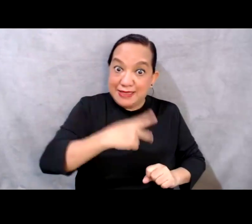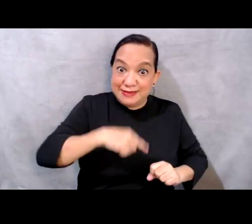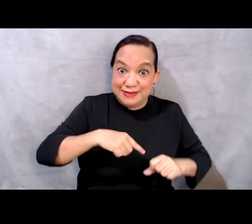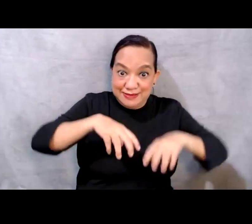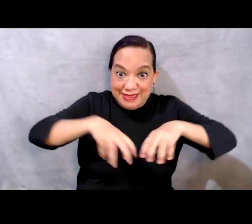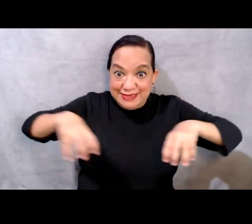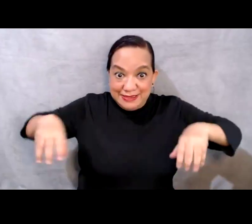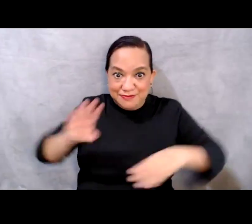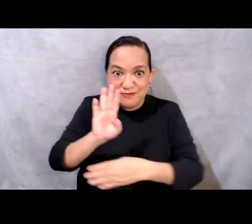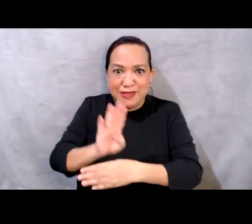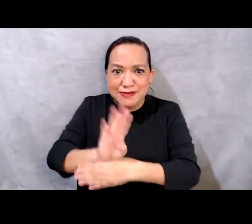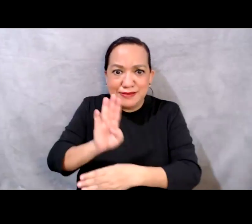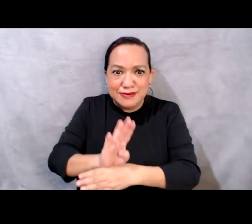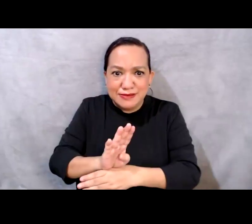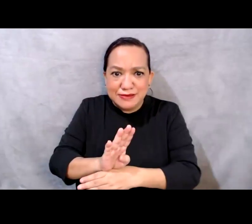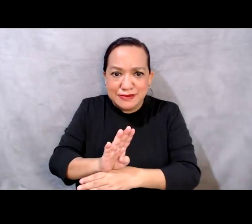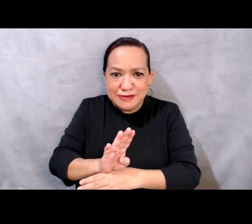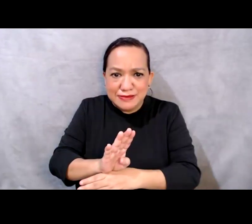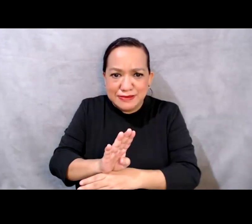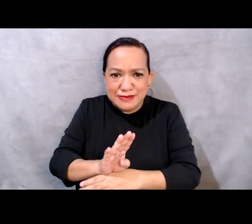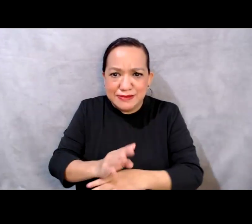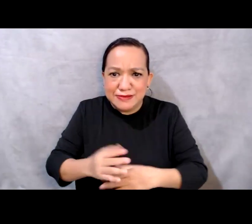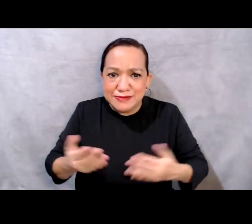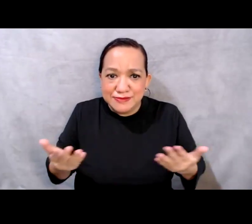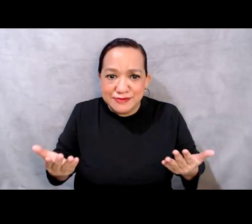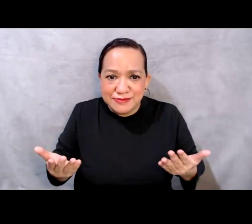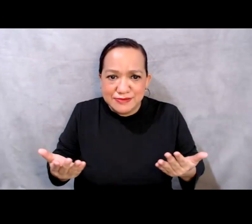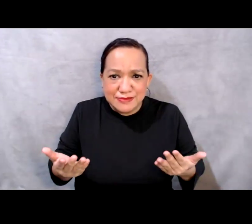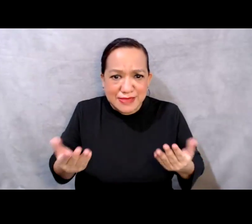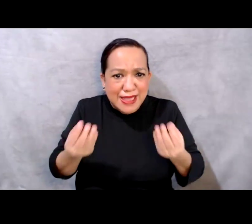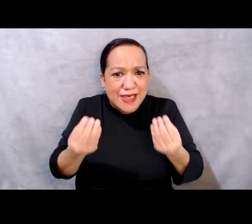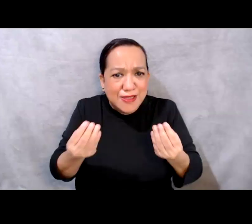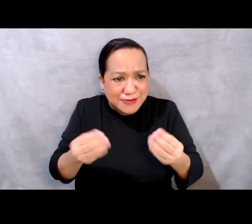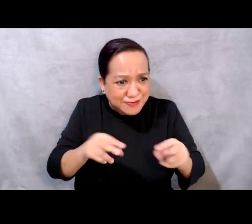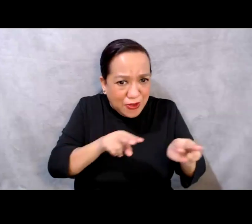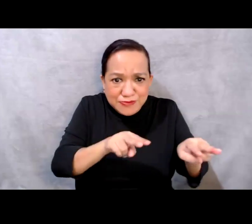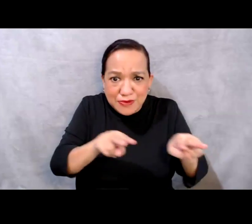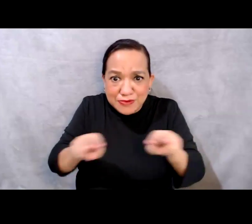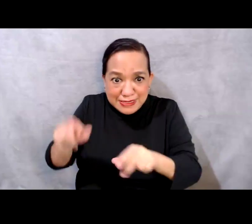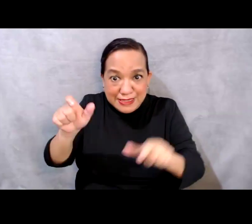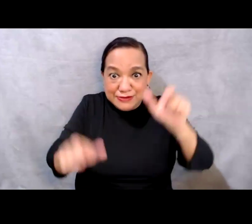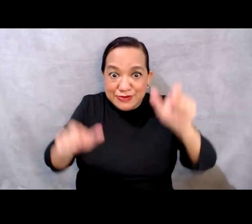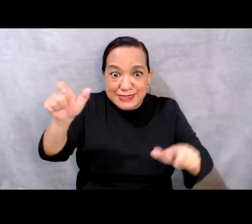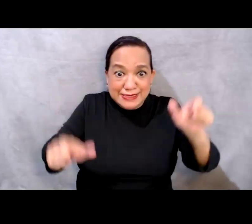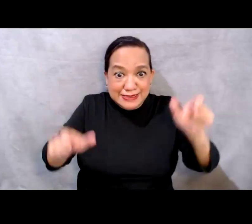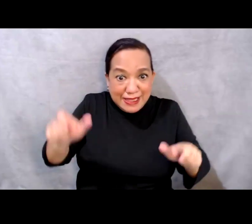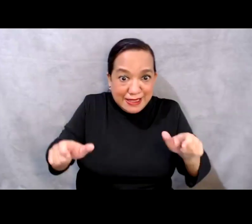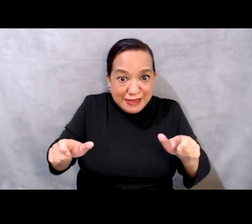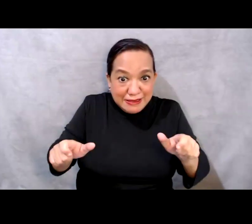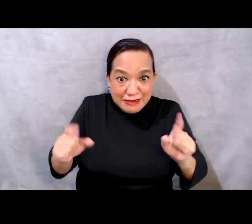in this context, how do you expect people to even go up to the ADB or to